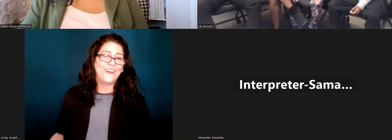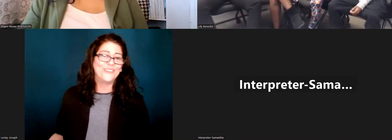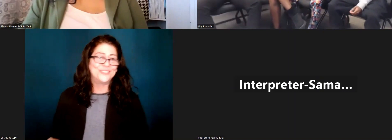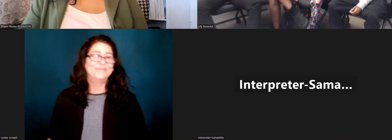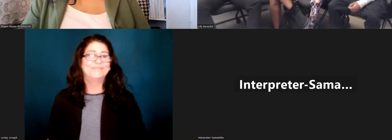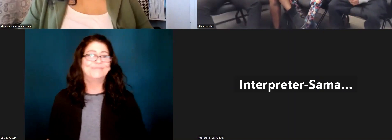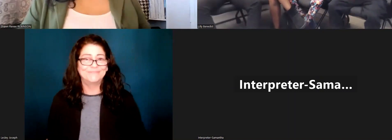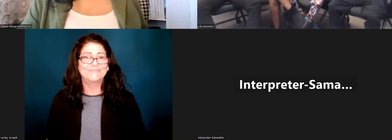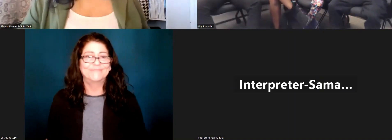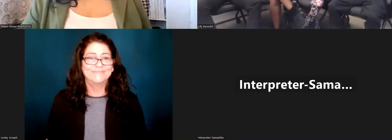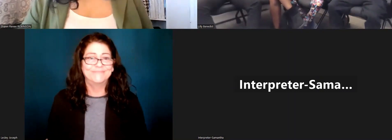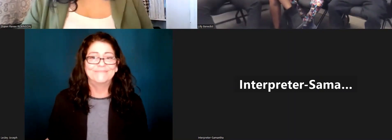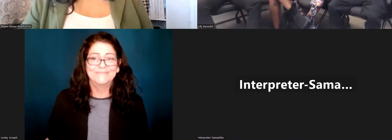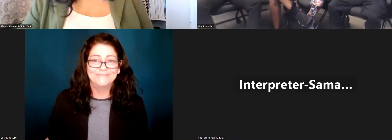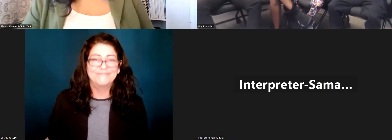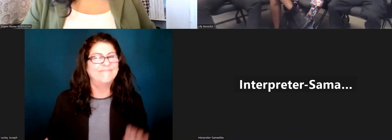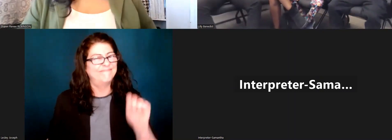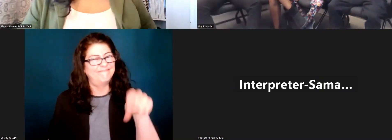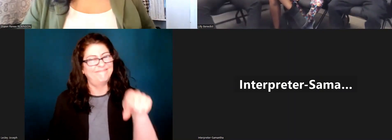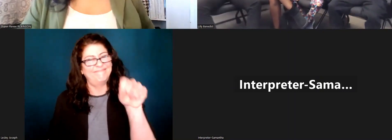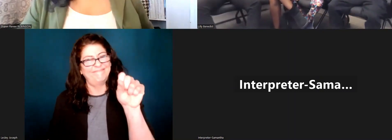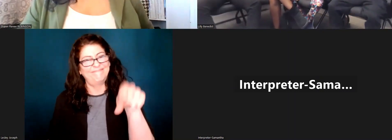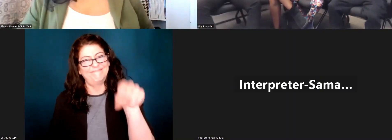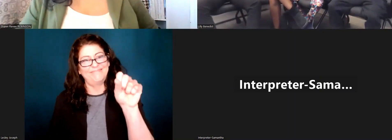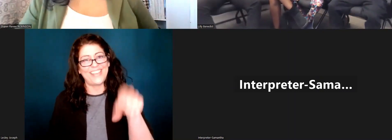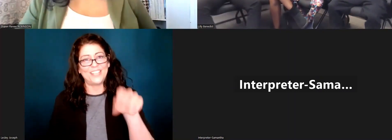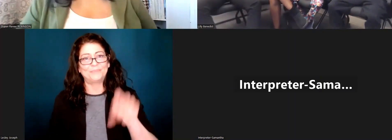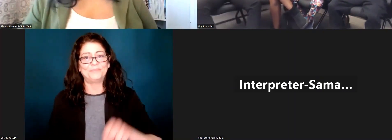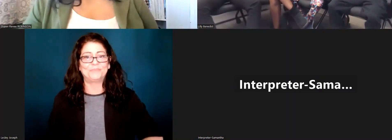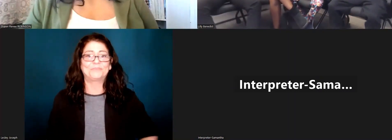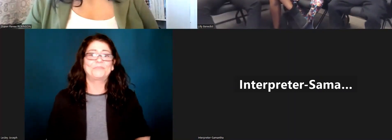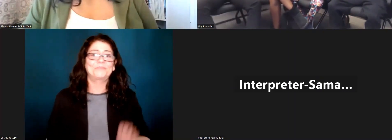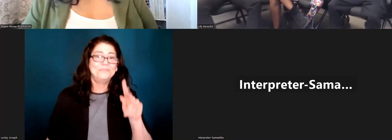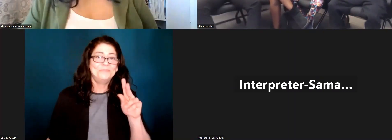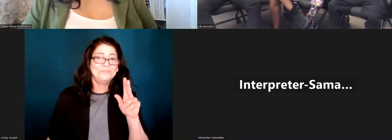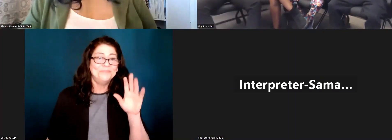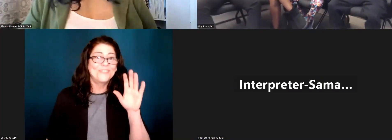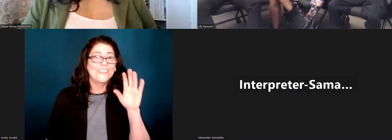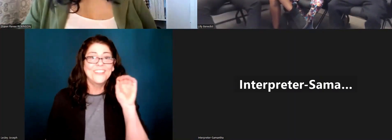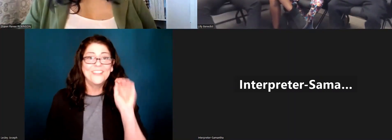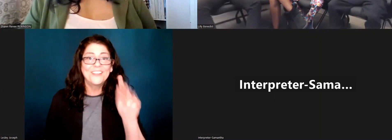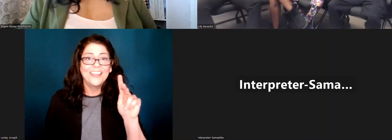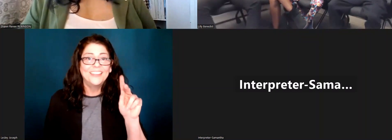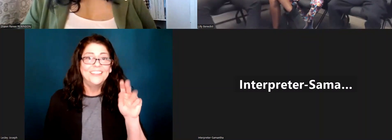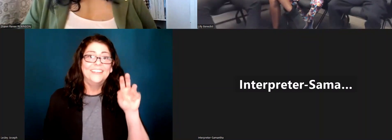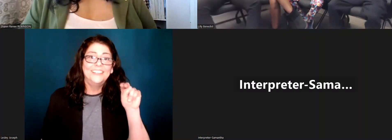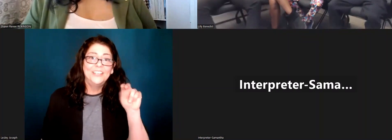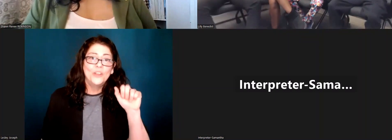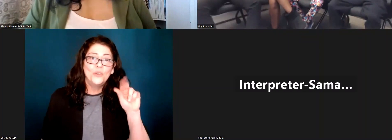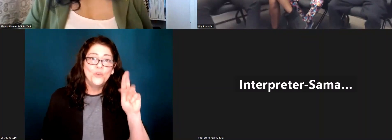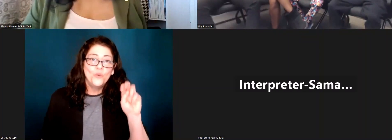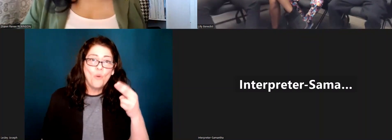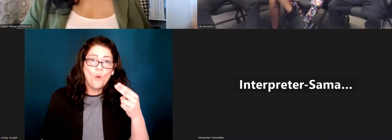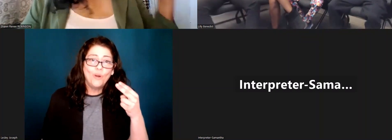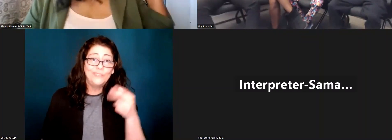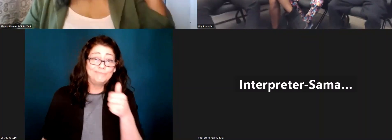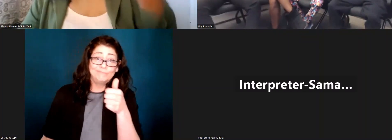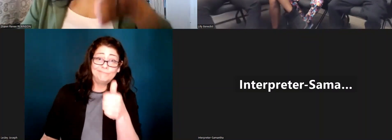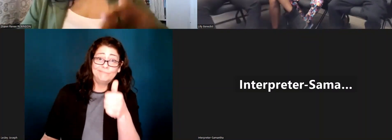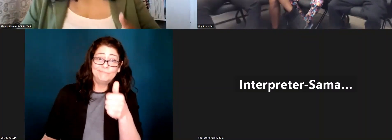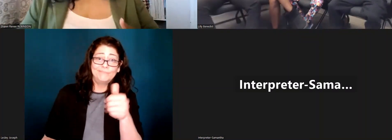put off. Yeah. Okay, Nora. So being from a family who